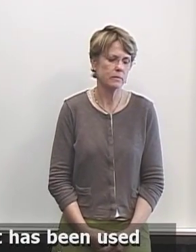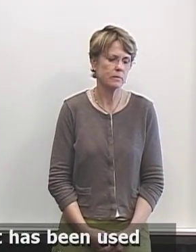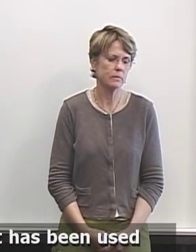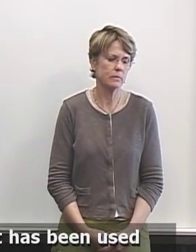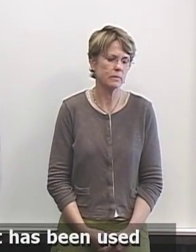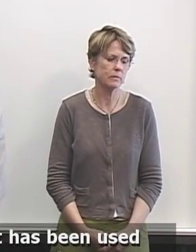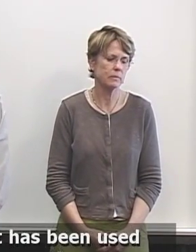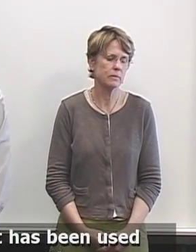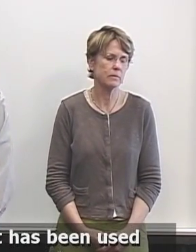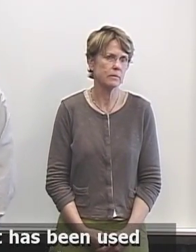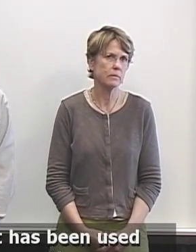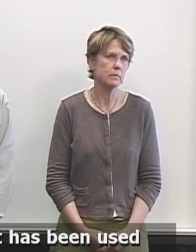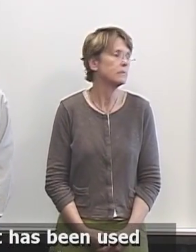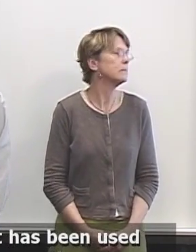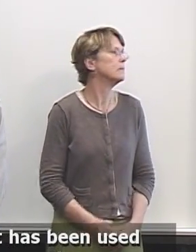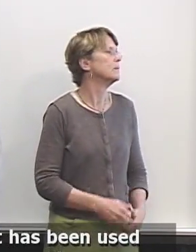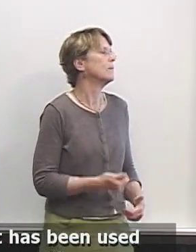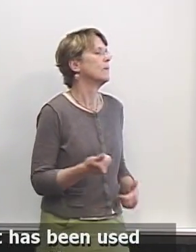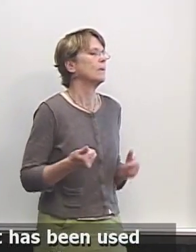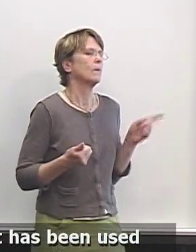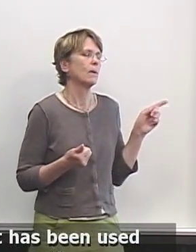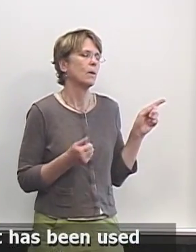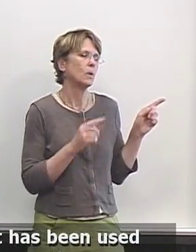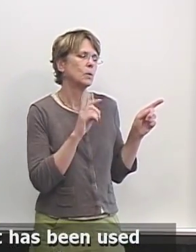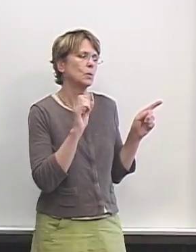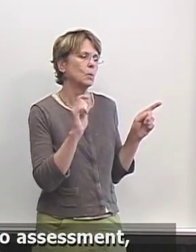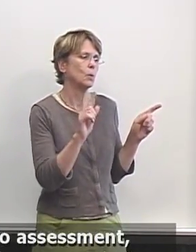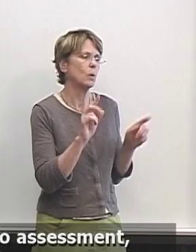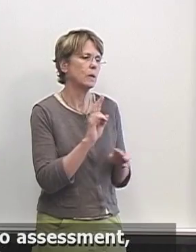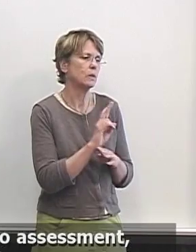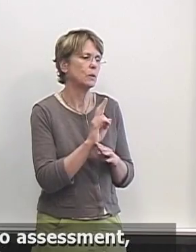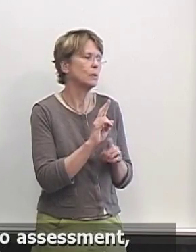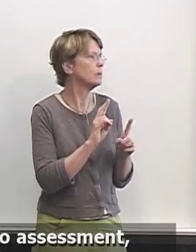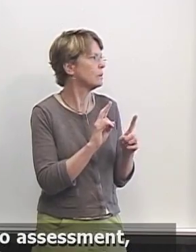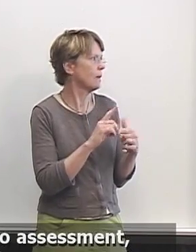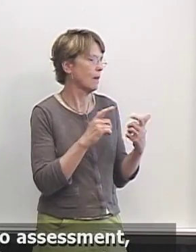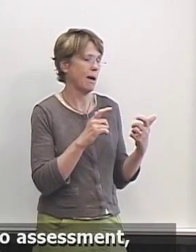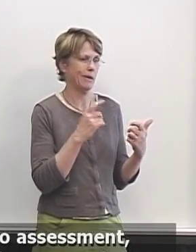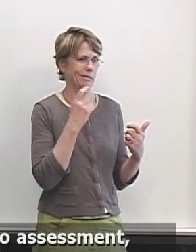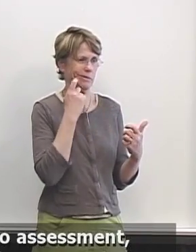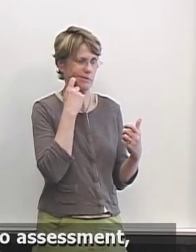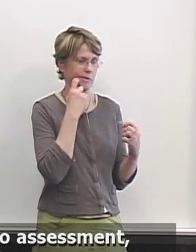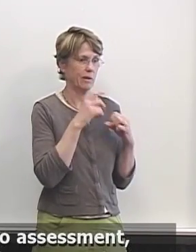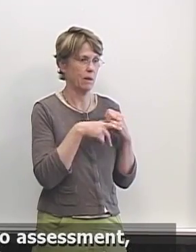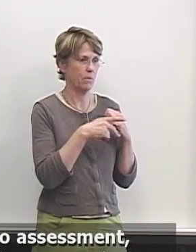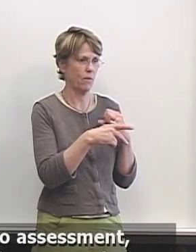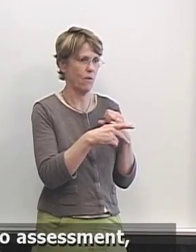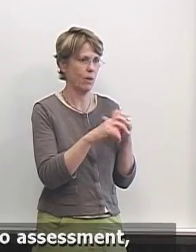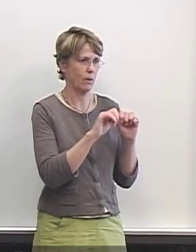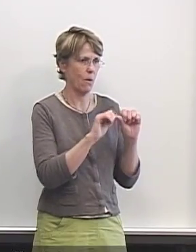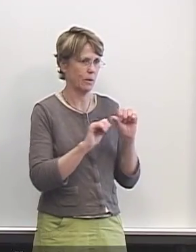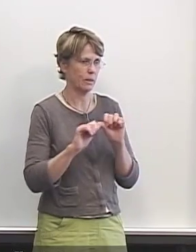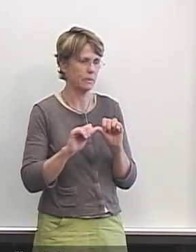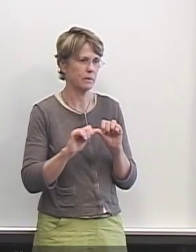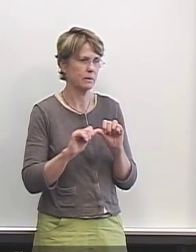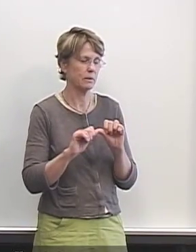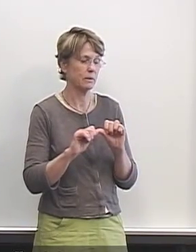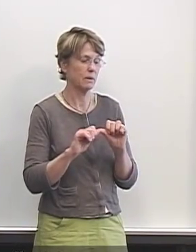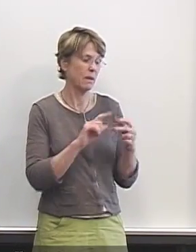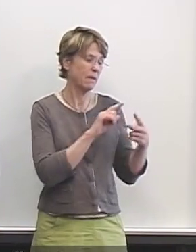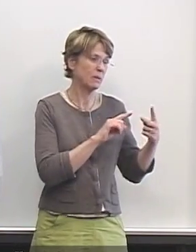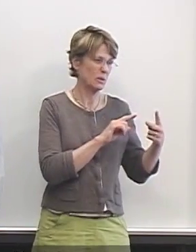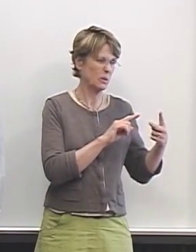Another that has been used a lot recently is a portfolio assessment, and this differs somewhat from the first